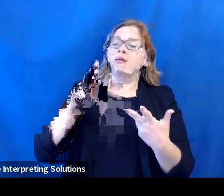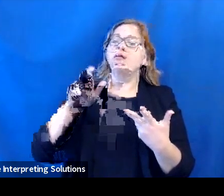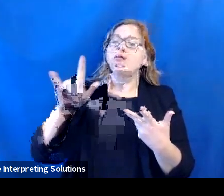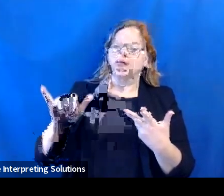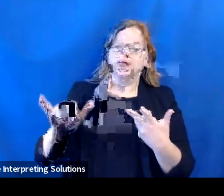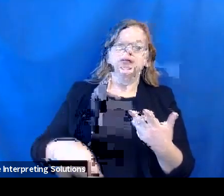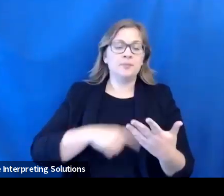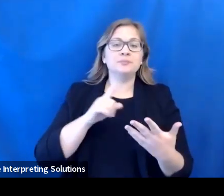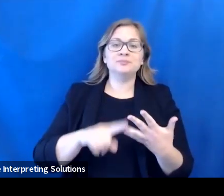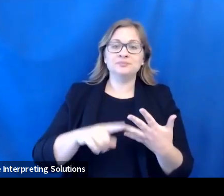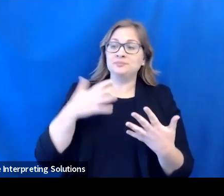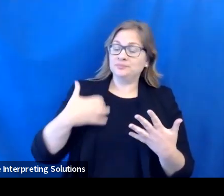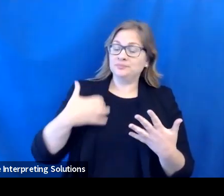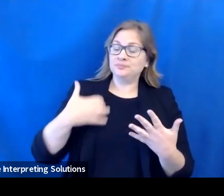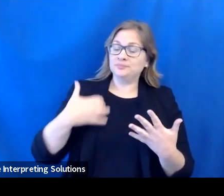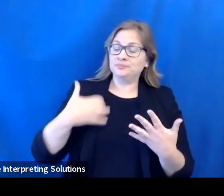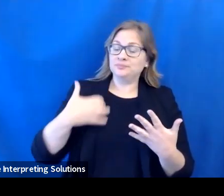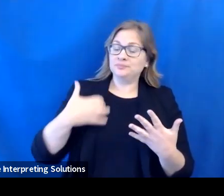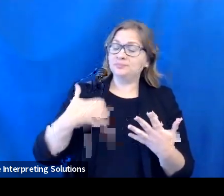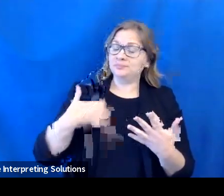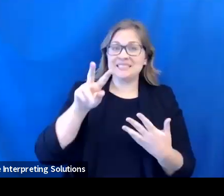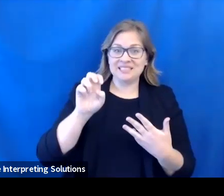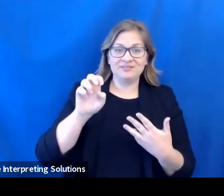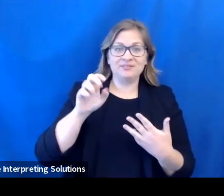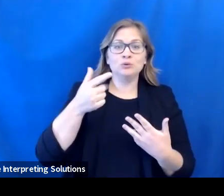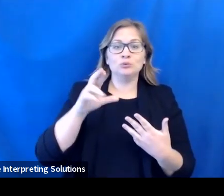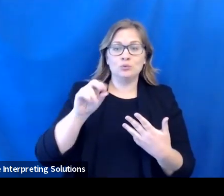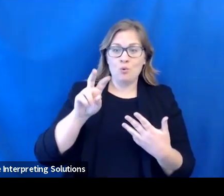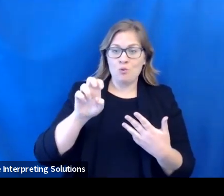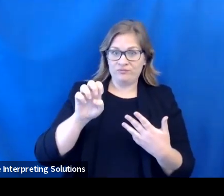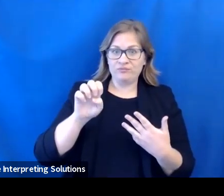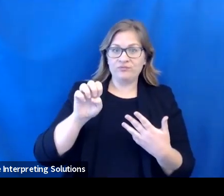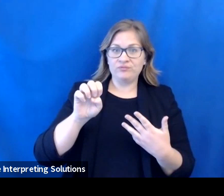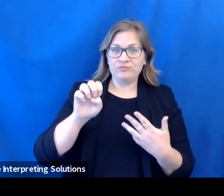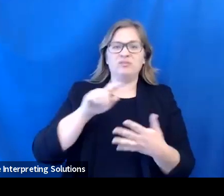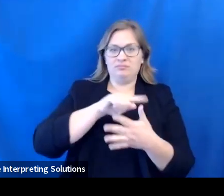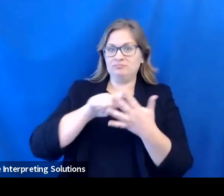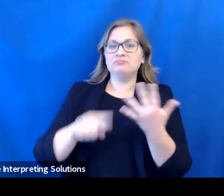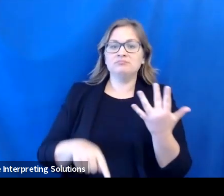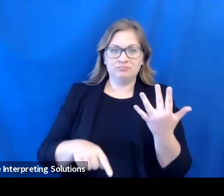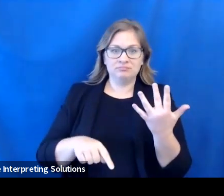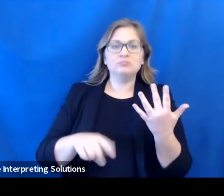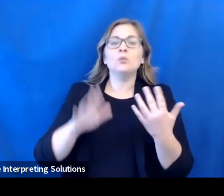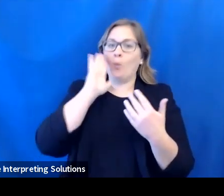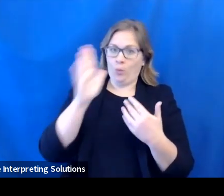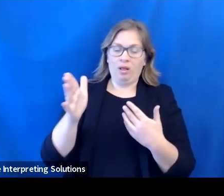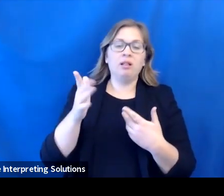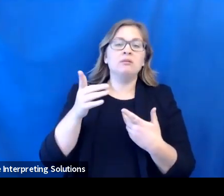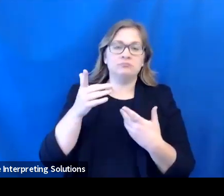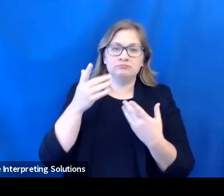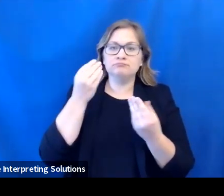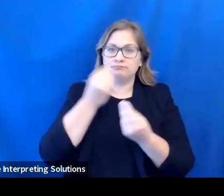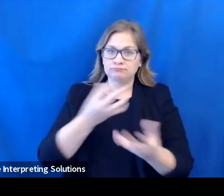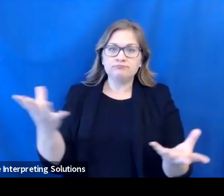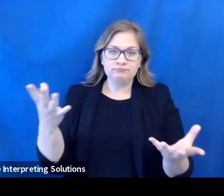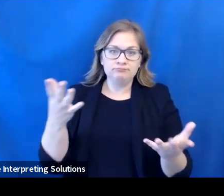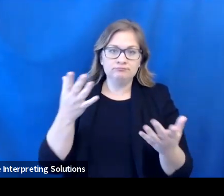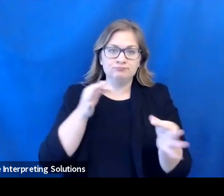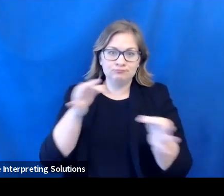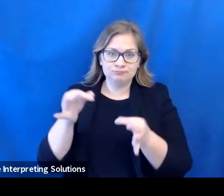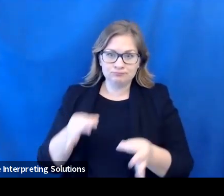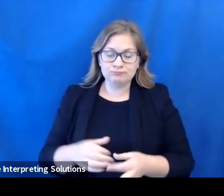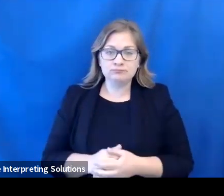a reminder, reporters, please limit to one question each, single on-topic follow-up. And with that, Governor Tim